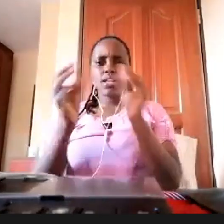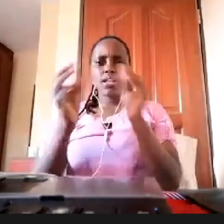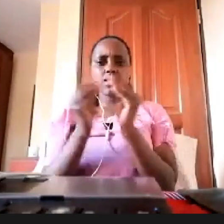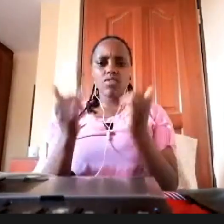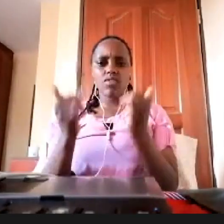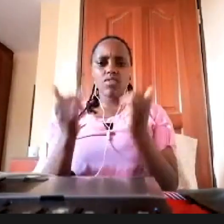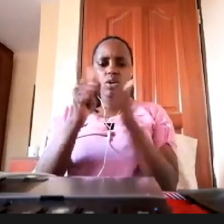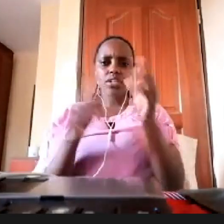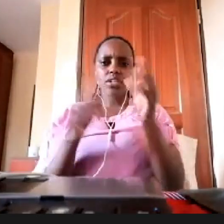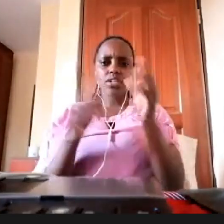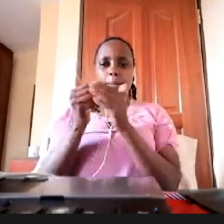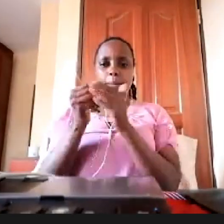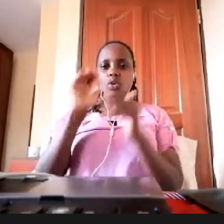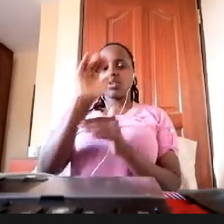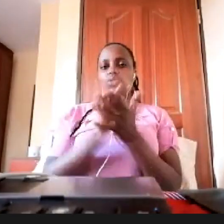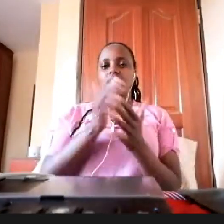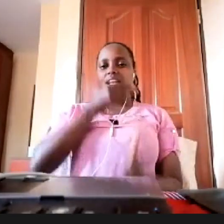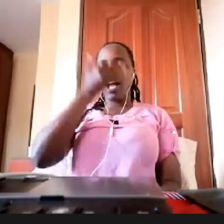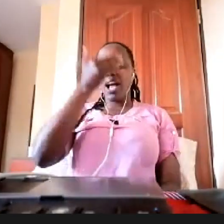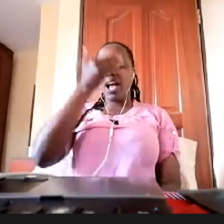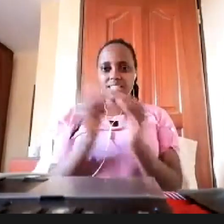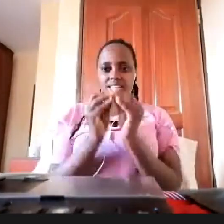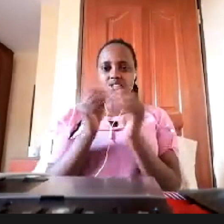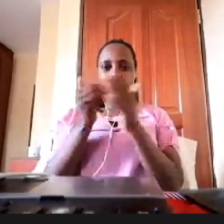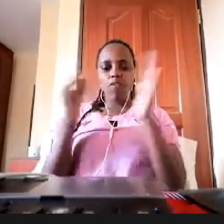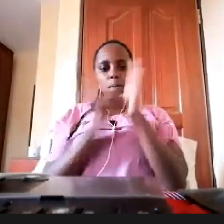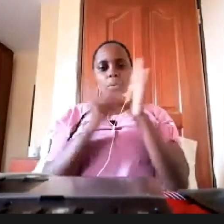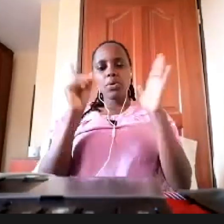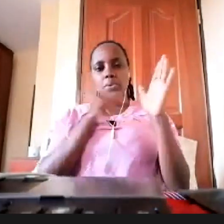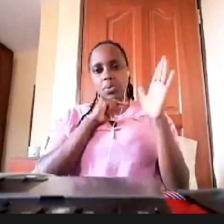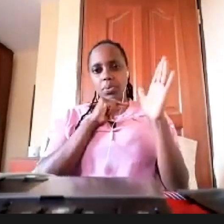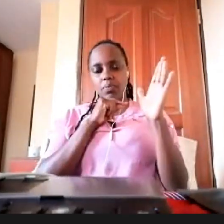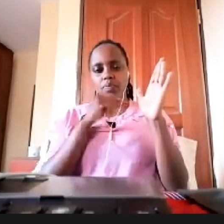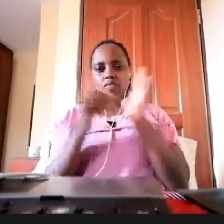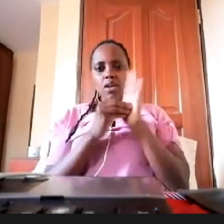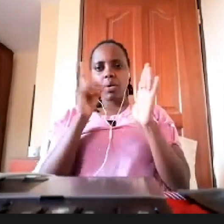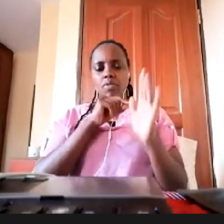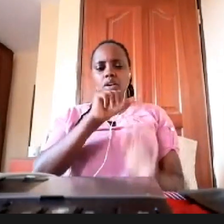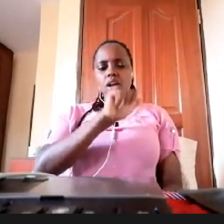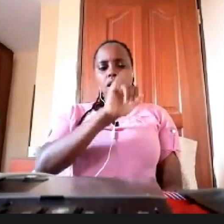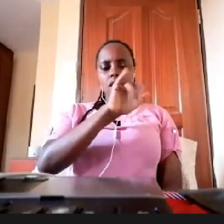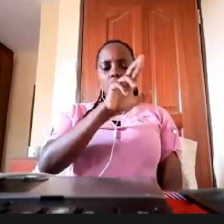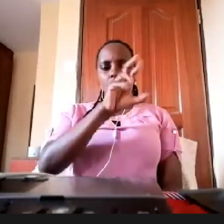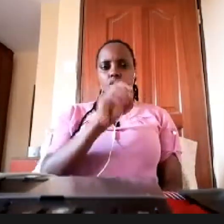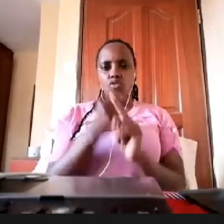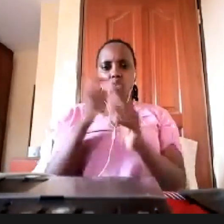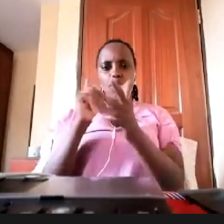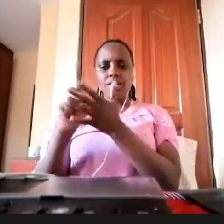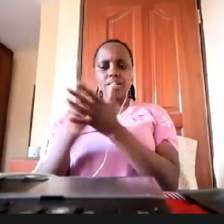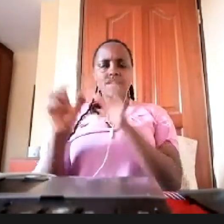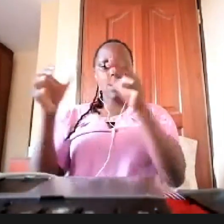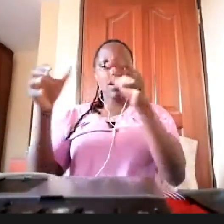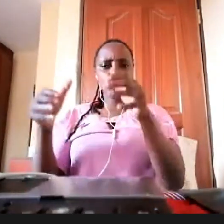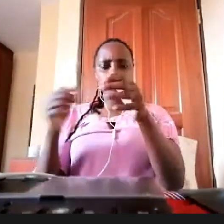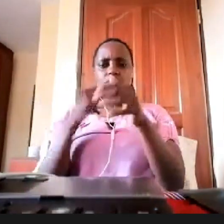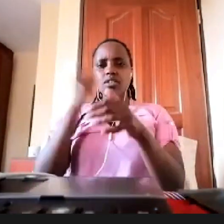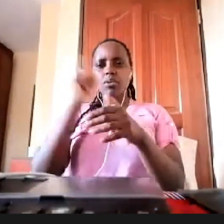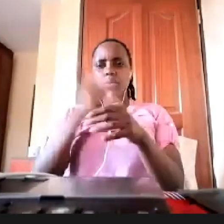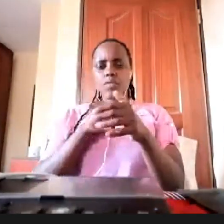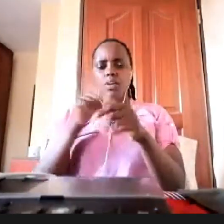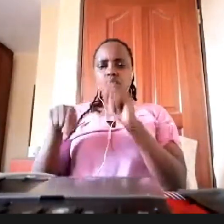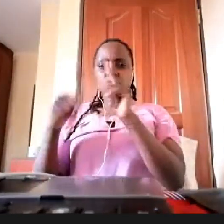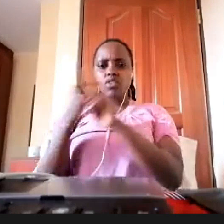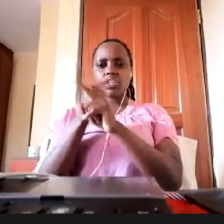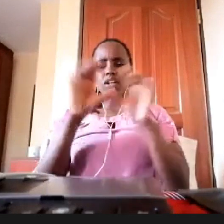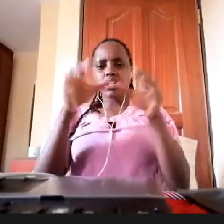session before the Q&A session. As we've indicated, and as Ayalo from the Secretariat has indicated, we have